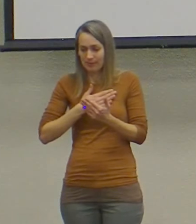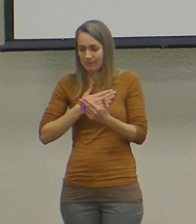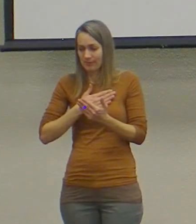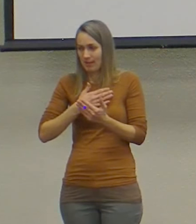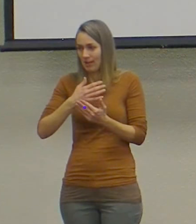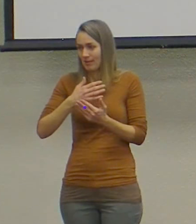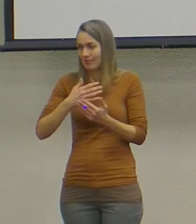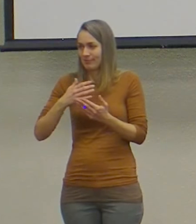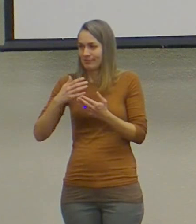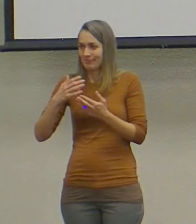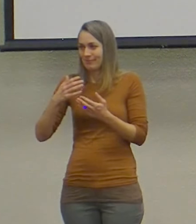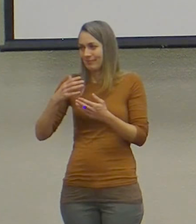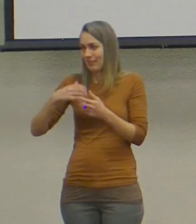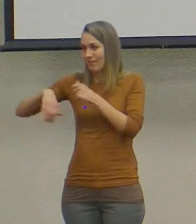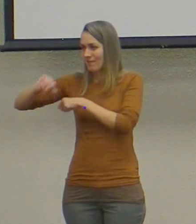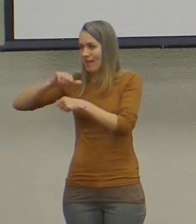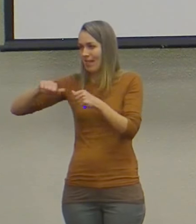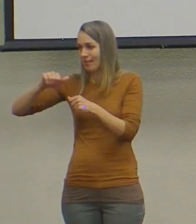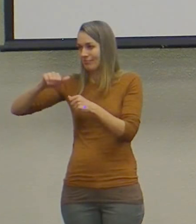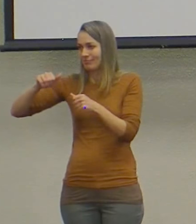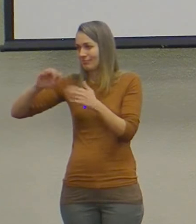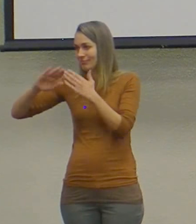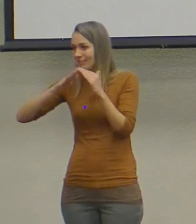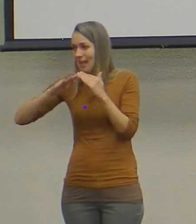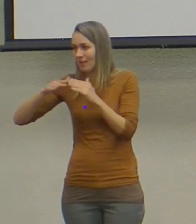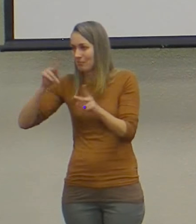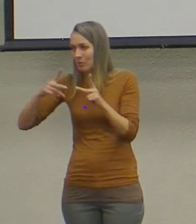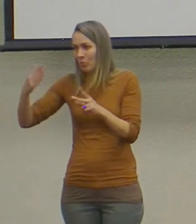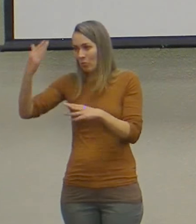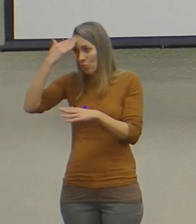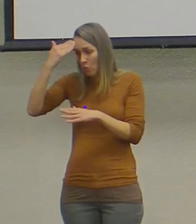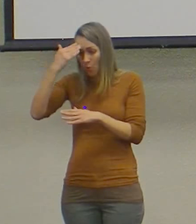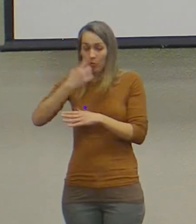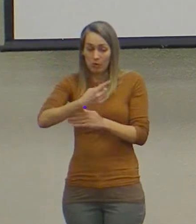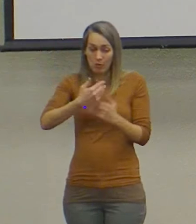you are a woman of noble character.